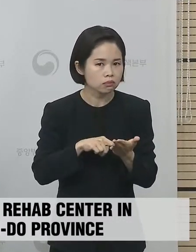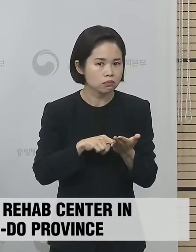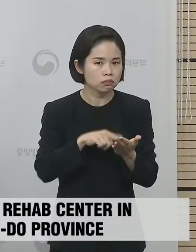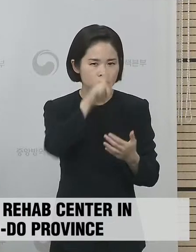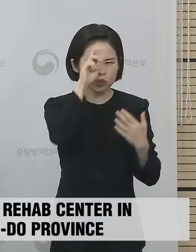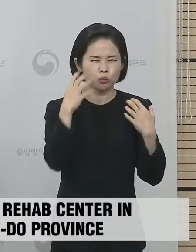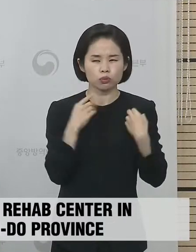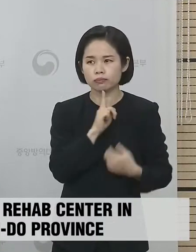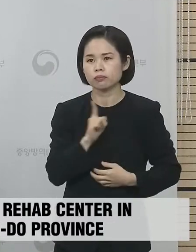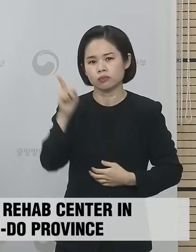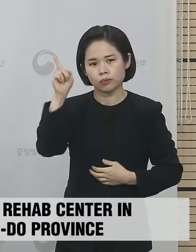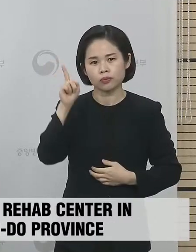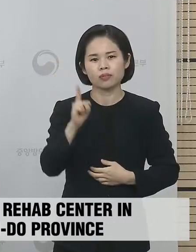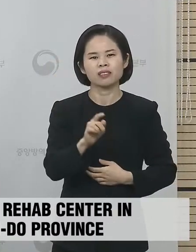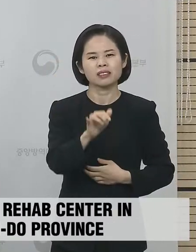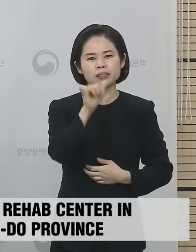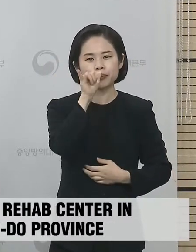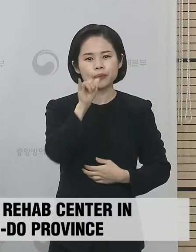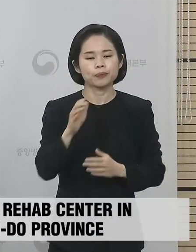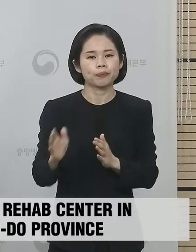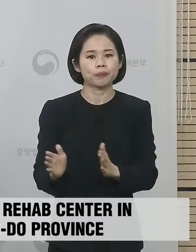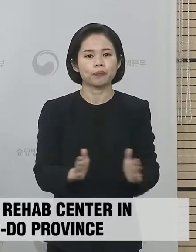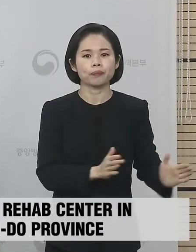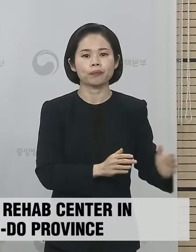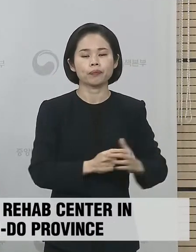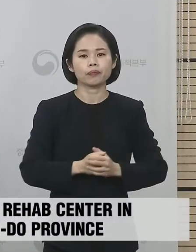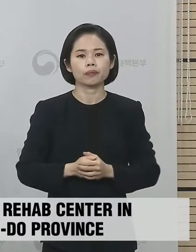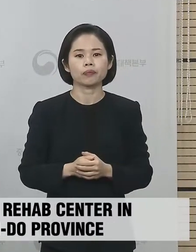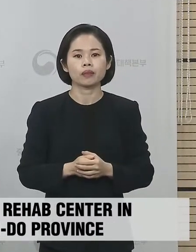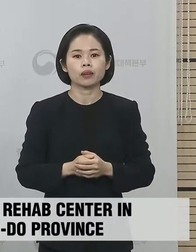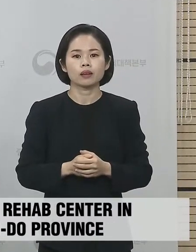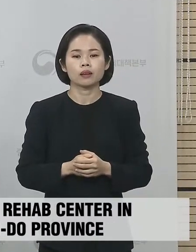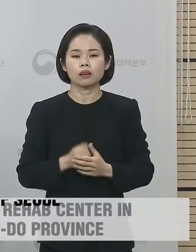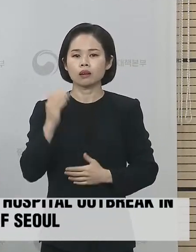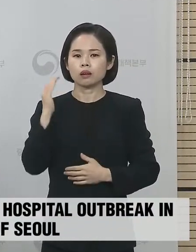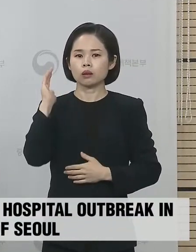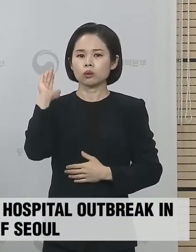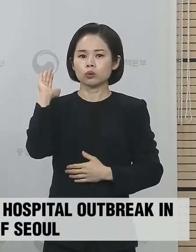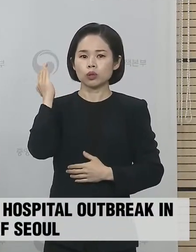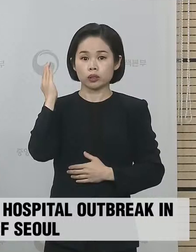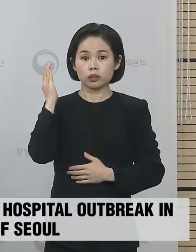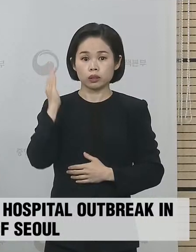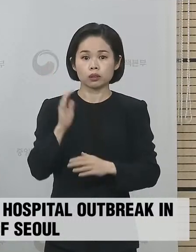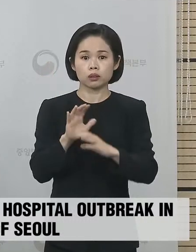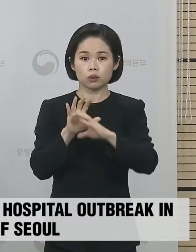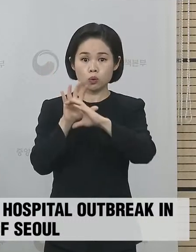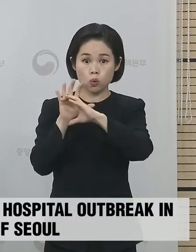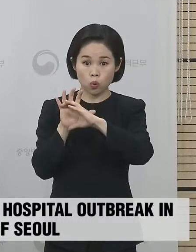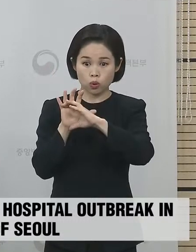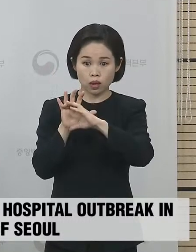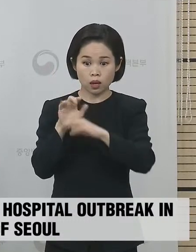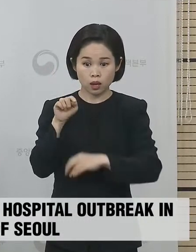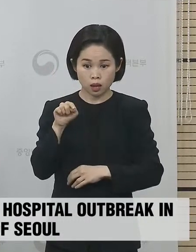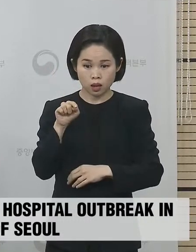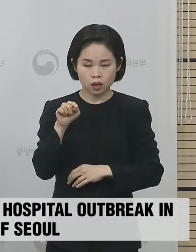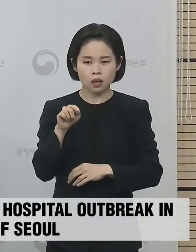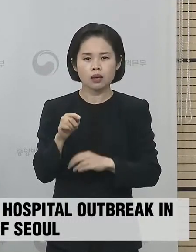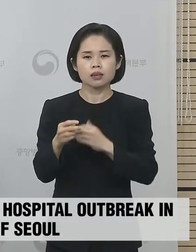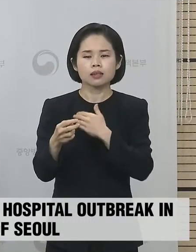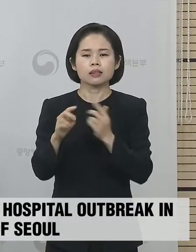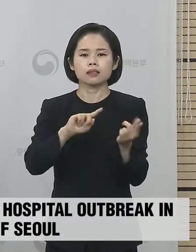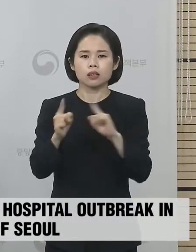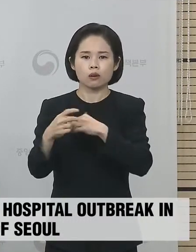of people who are attending these weddings. And the quarantine authorities would like to note that